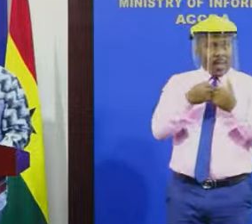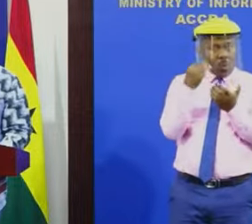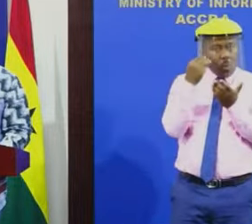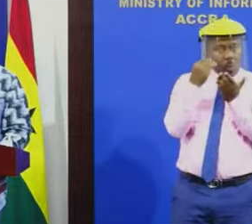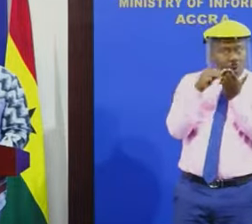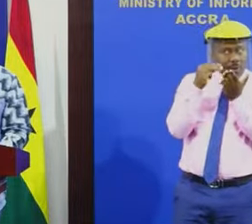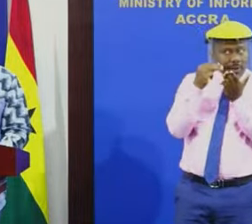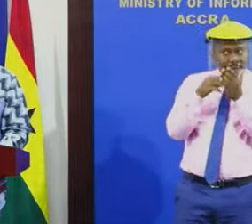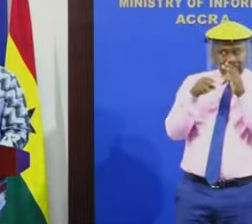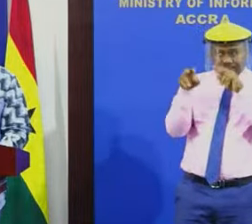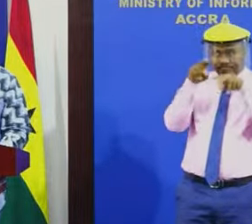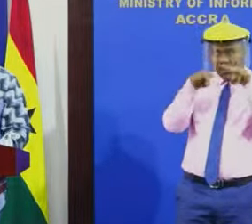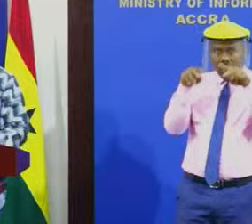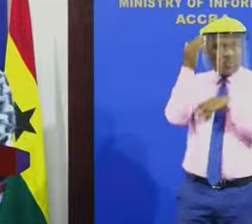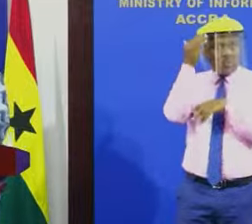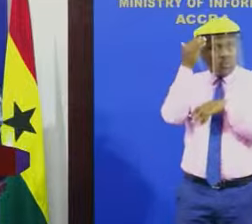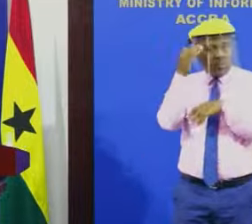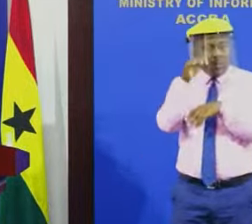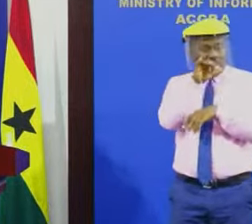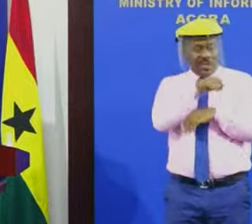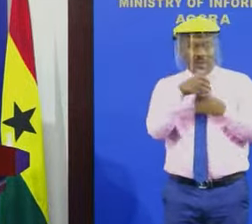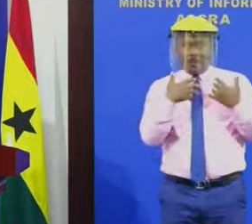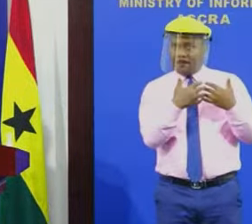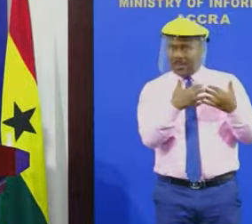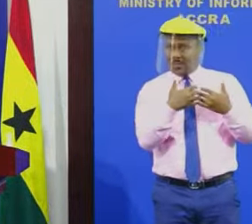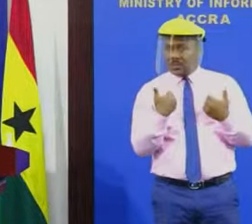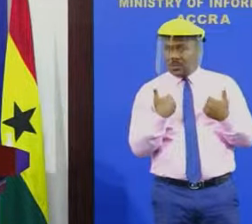maritime domain.